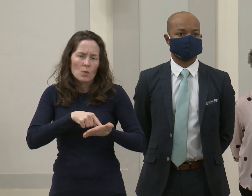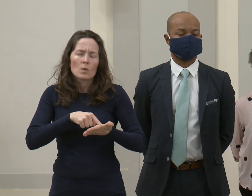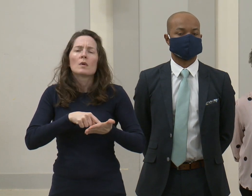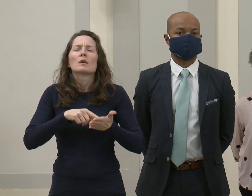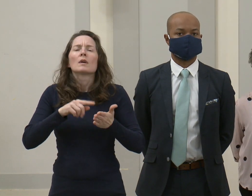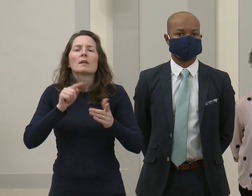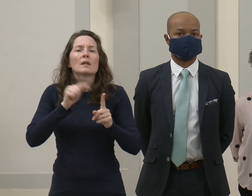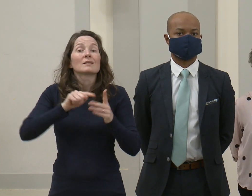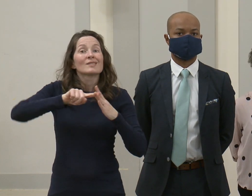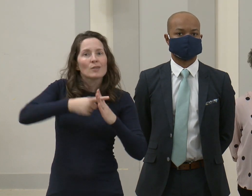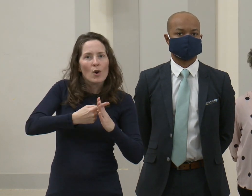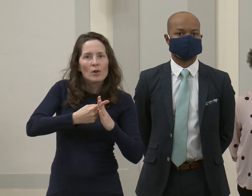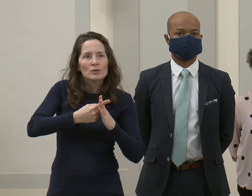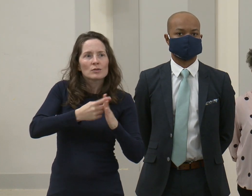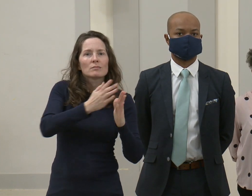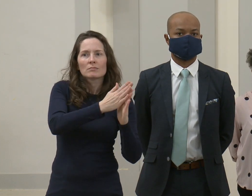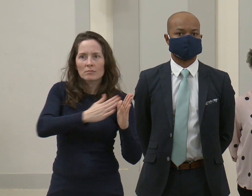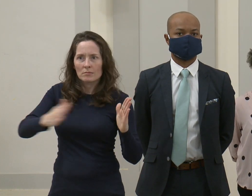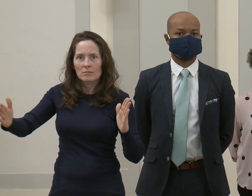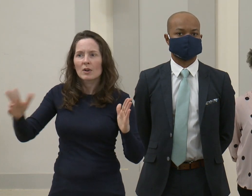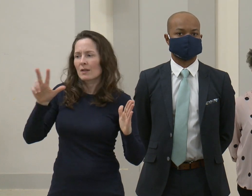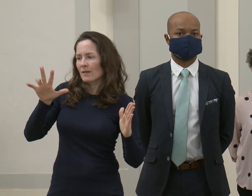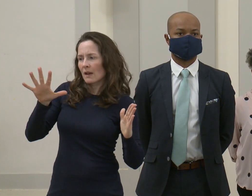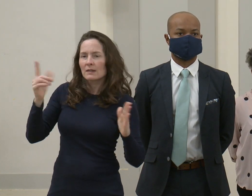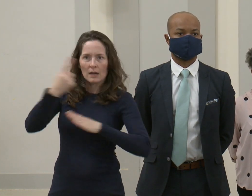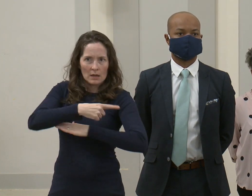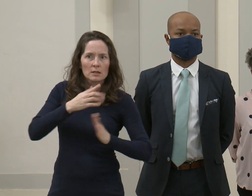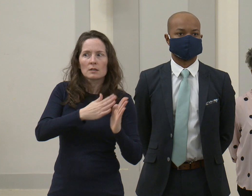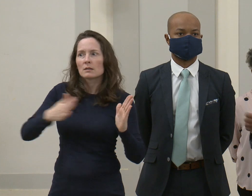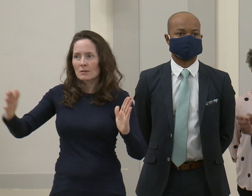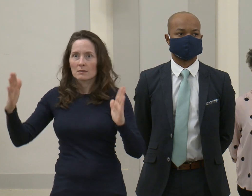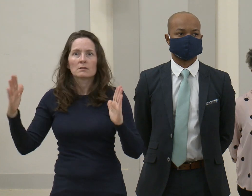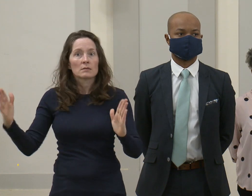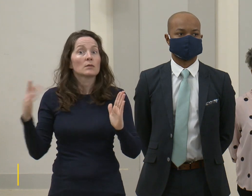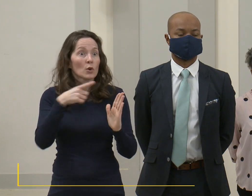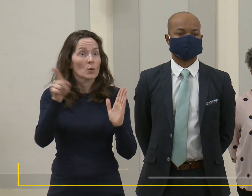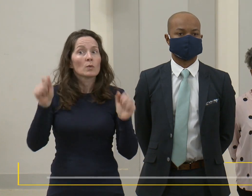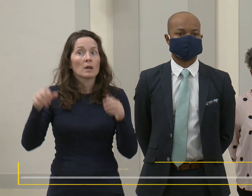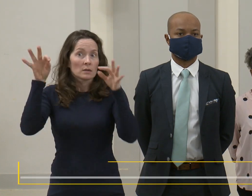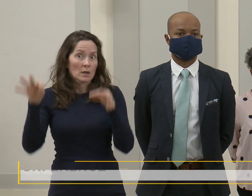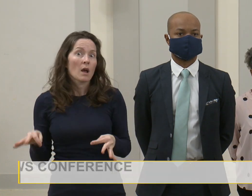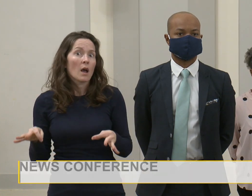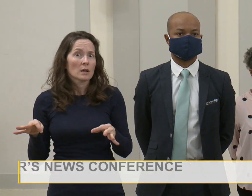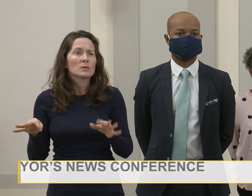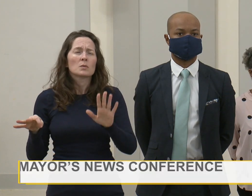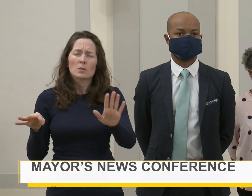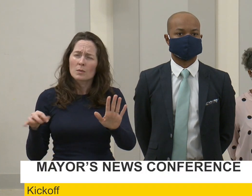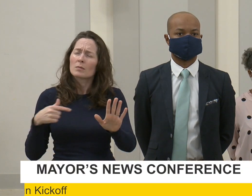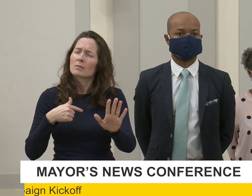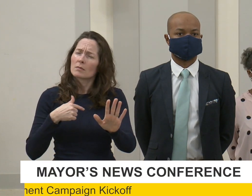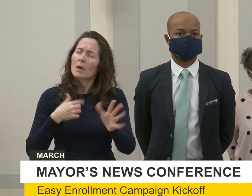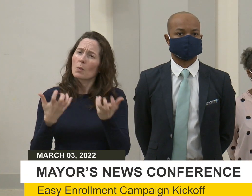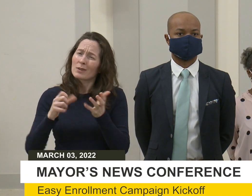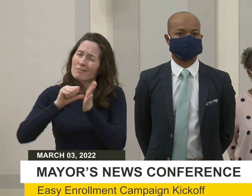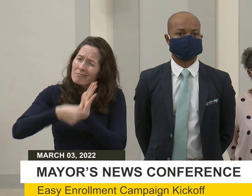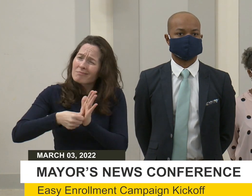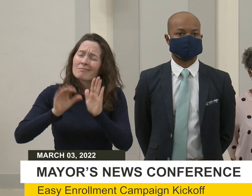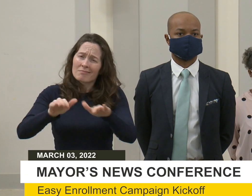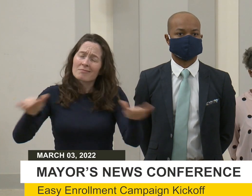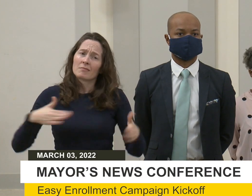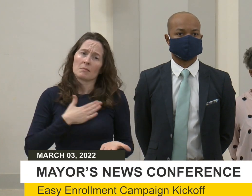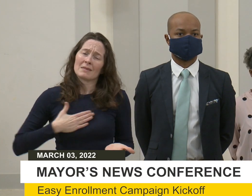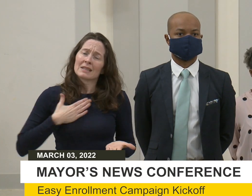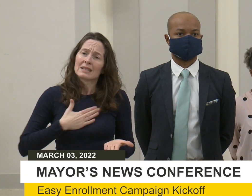who need health insurance to take that simple step and check the box on their tax return and get started